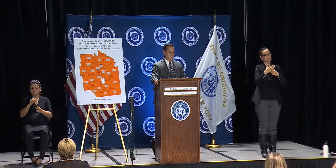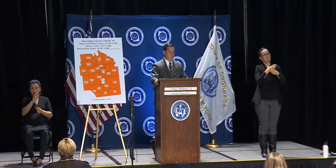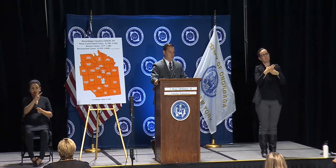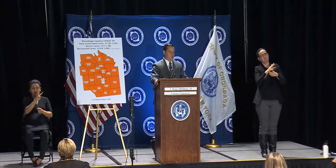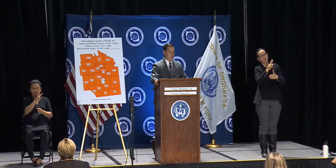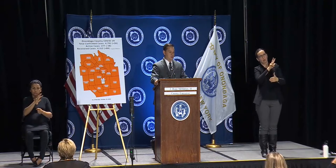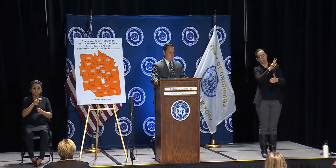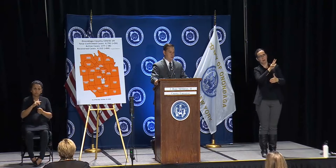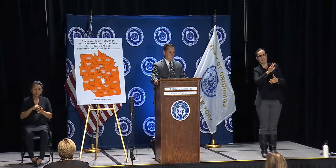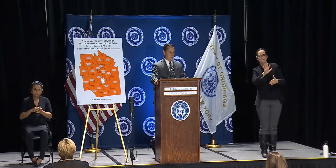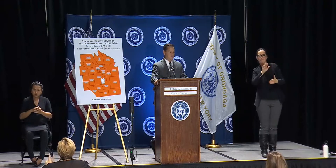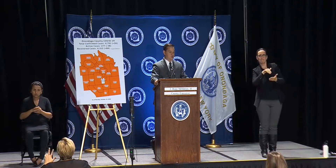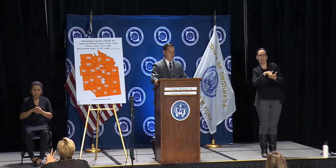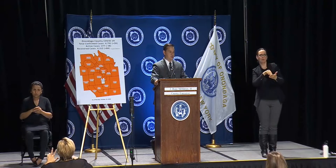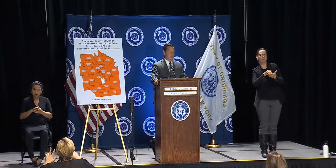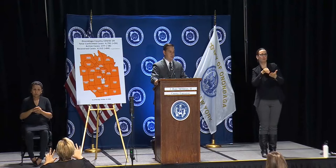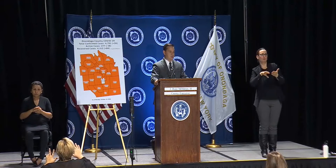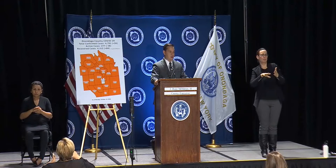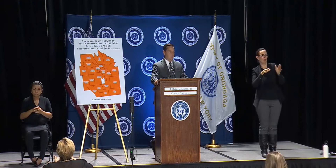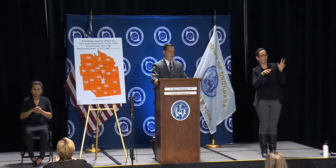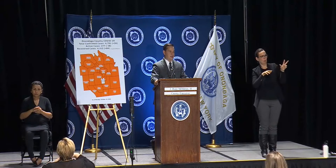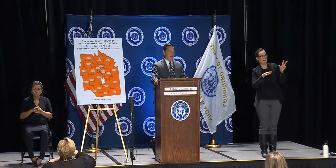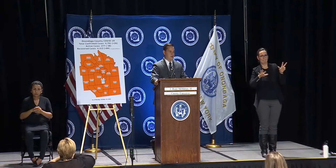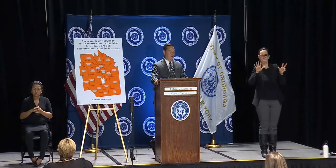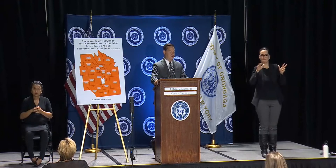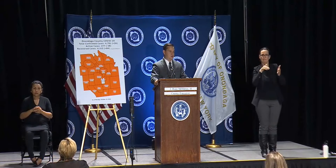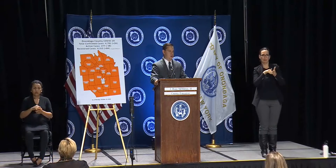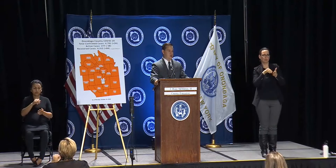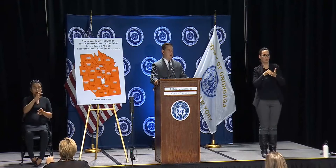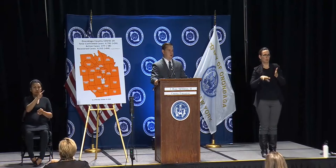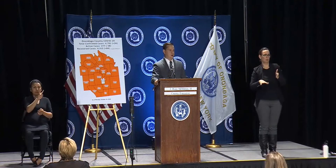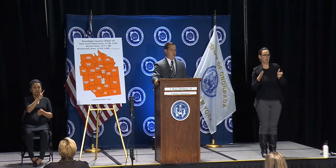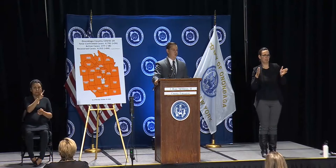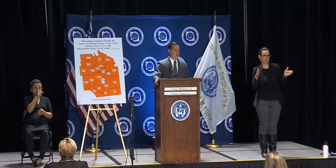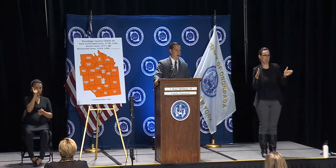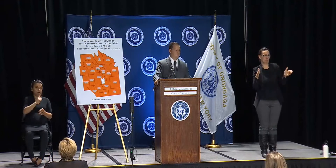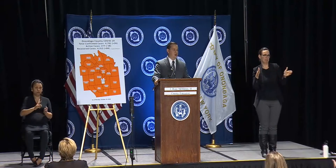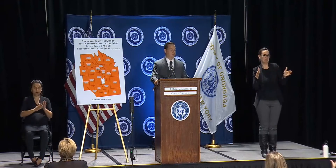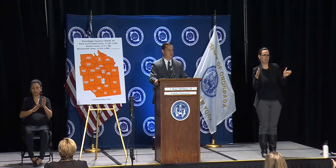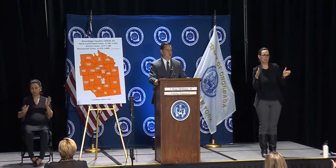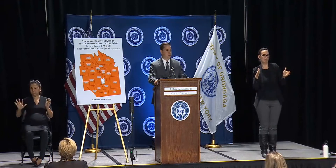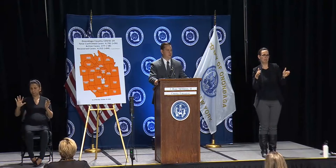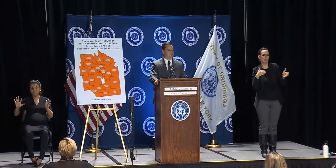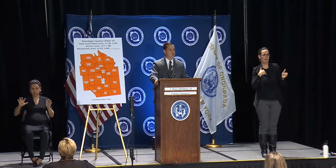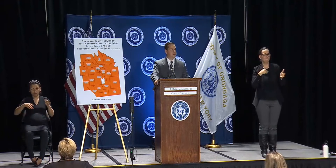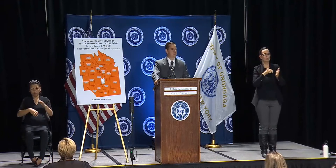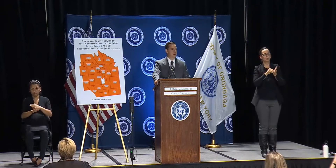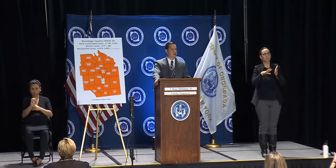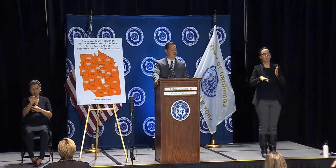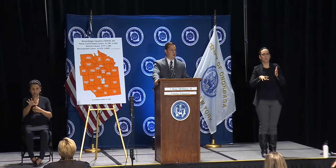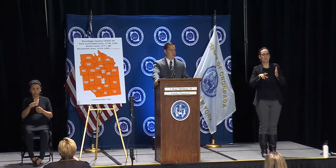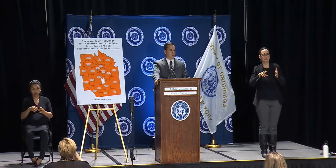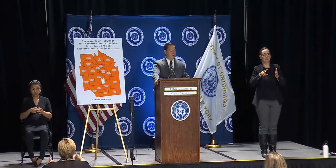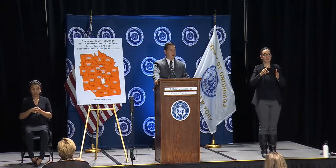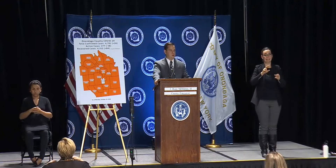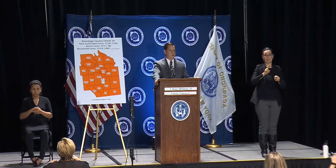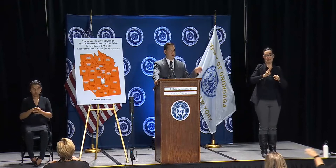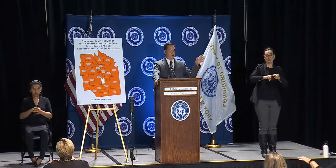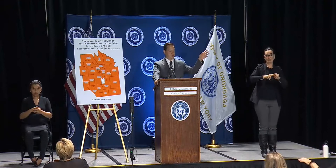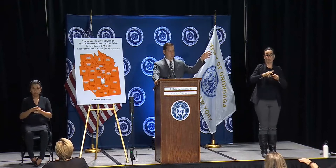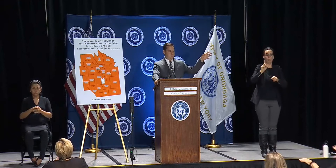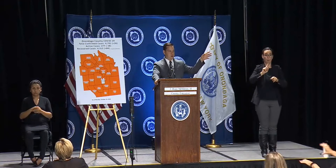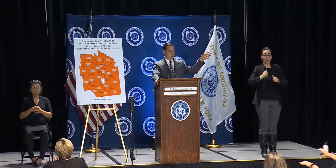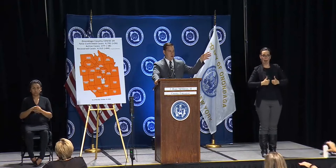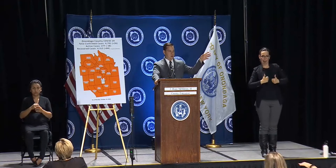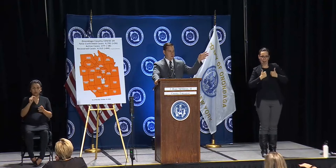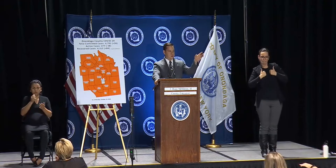you would have the students sitting by where they live. So you would have them distanced. You would have them, if